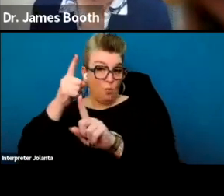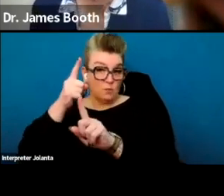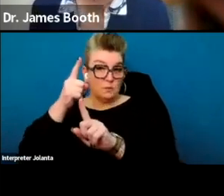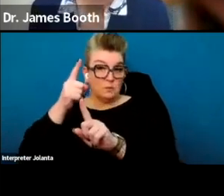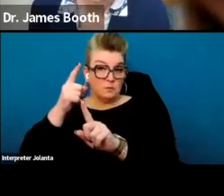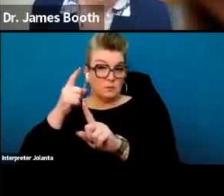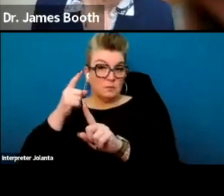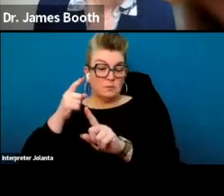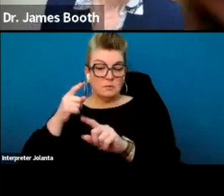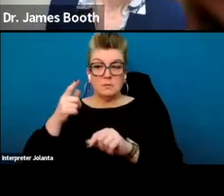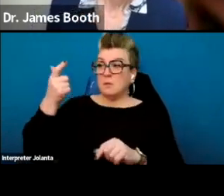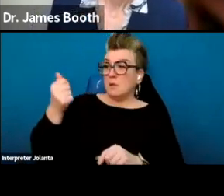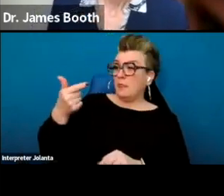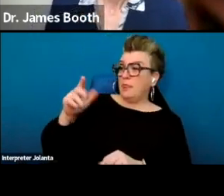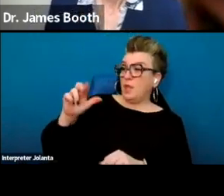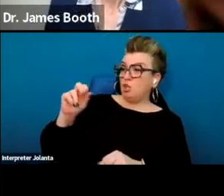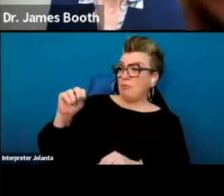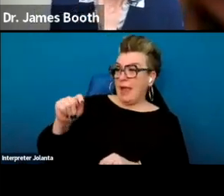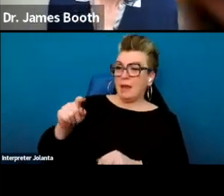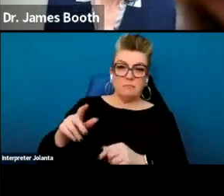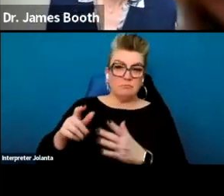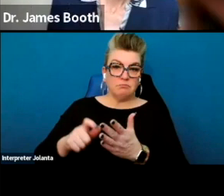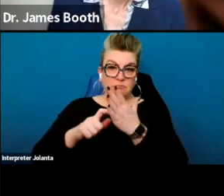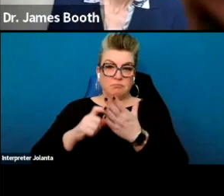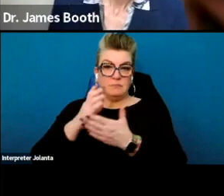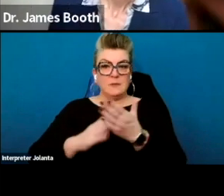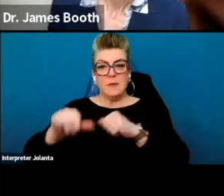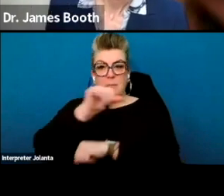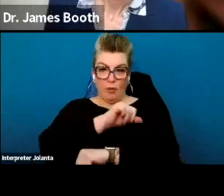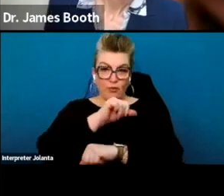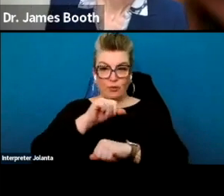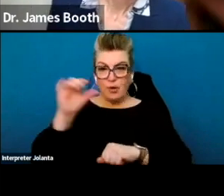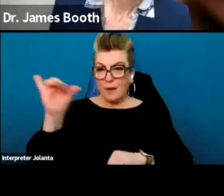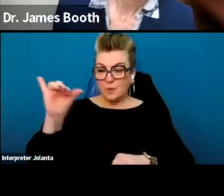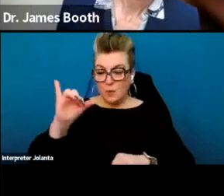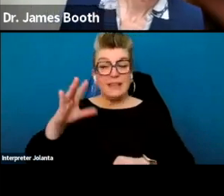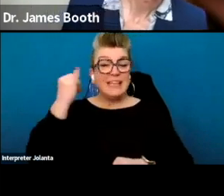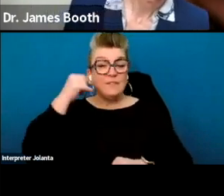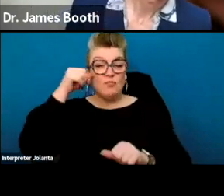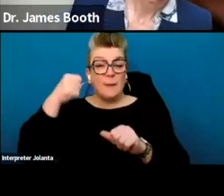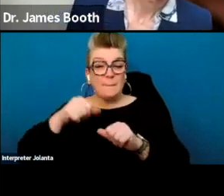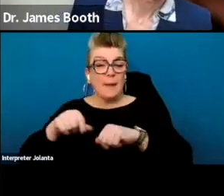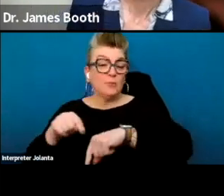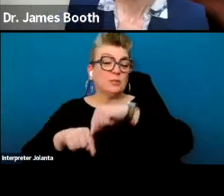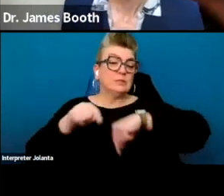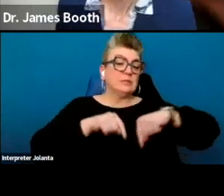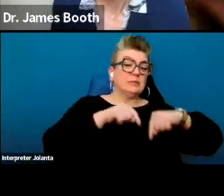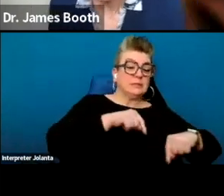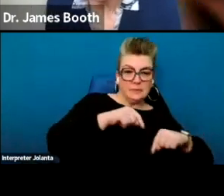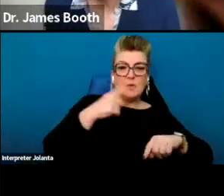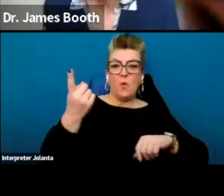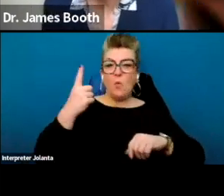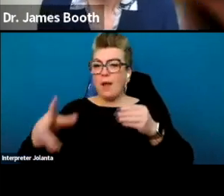of the grant. So if you remember back, one of the additional questions was whether